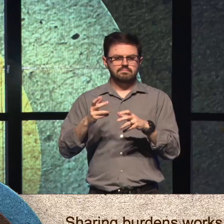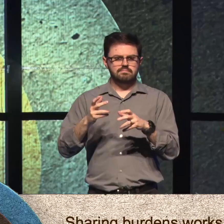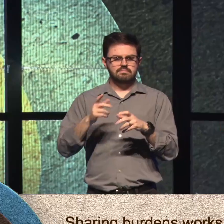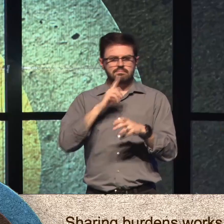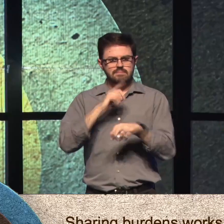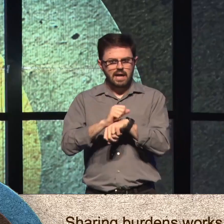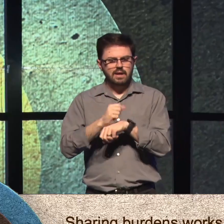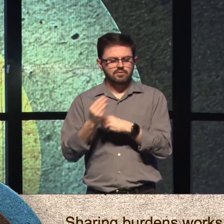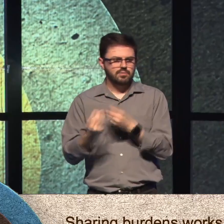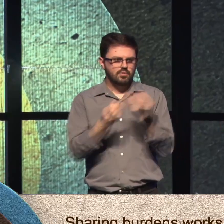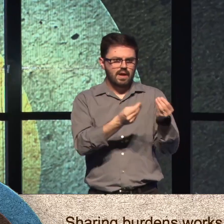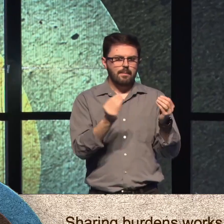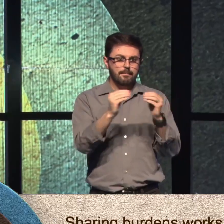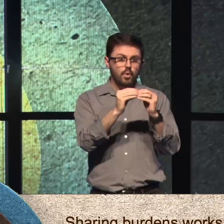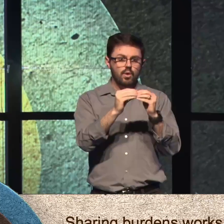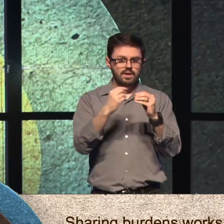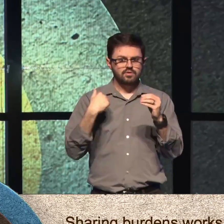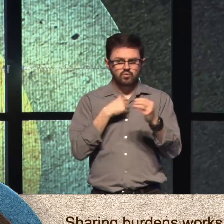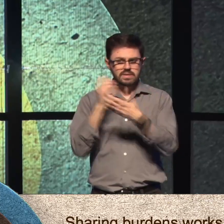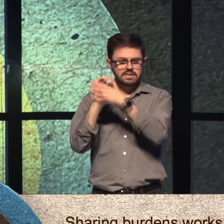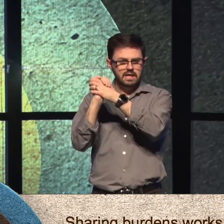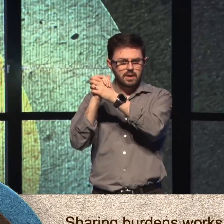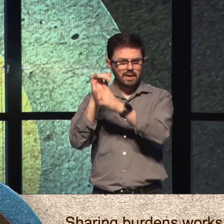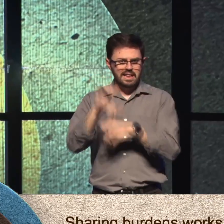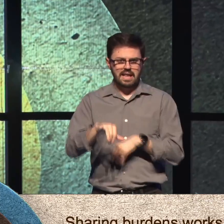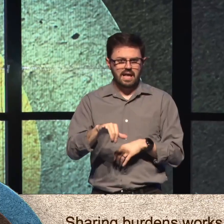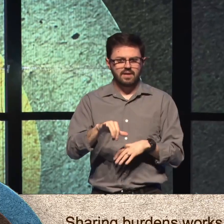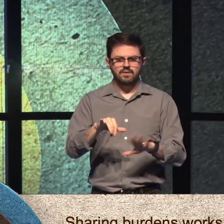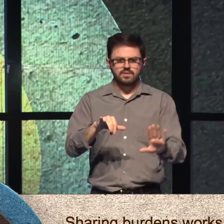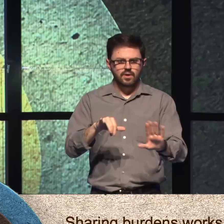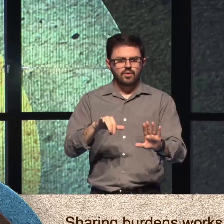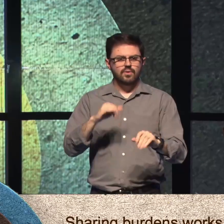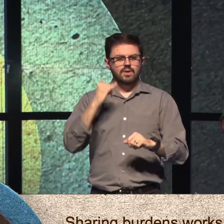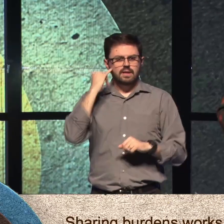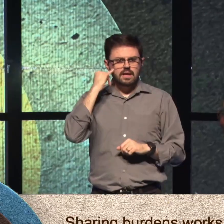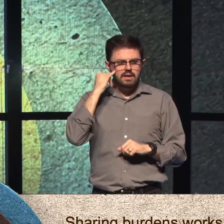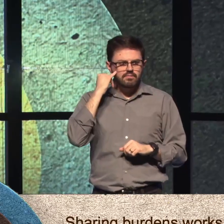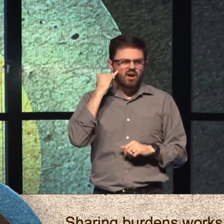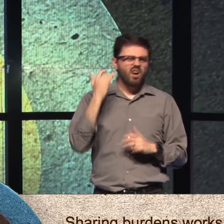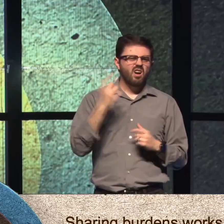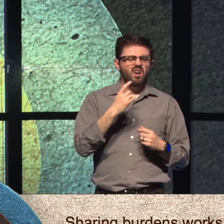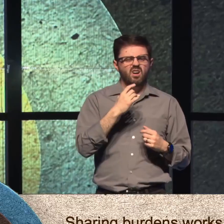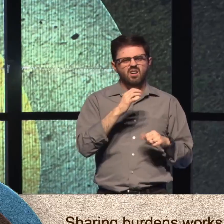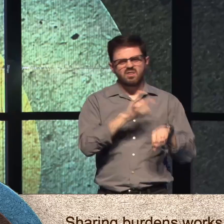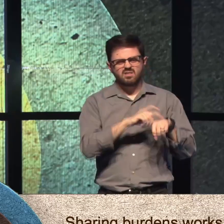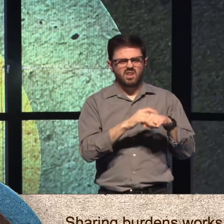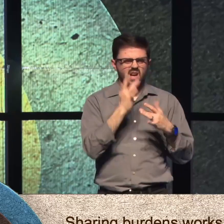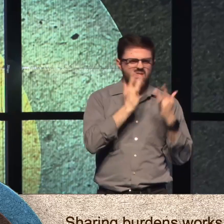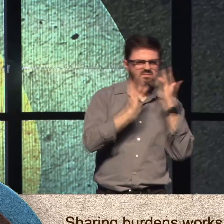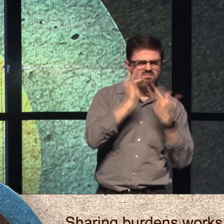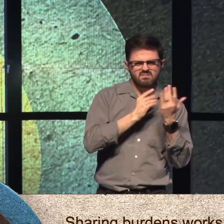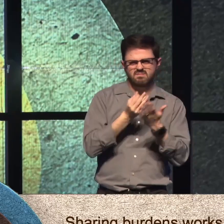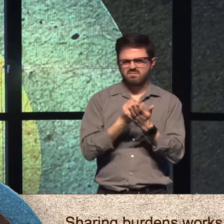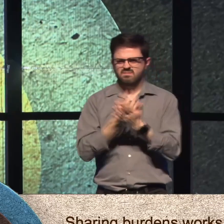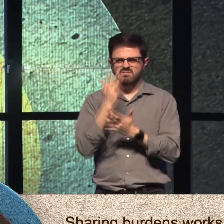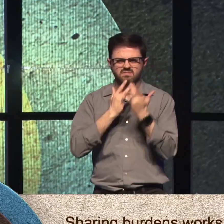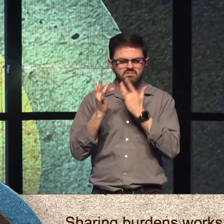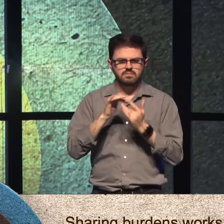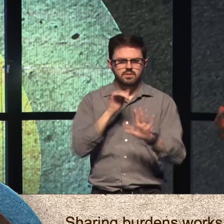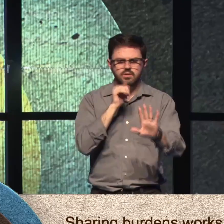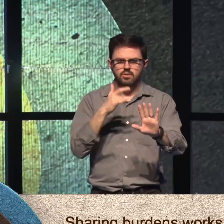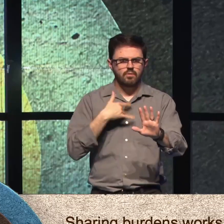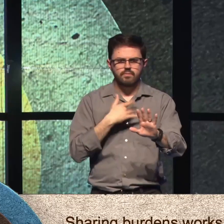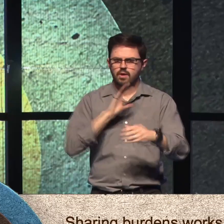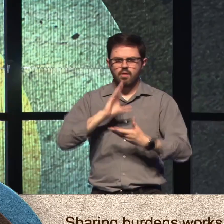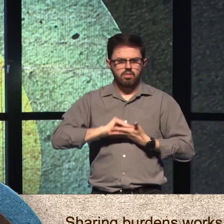that. And so just remember that. Like, you don't get discouraged because you go, well, I don't have the time, or I don't have the finances, or I don't have the gifts. You have your